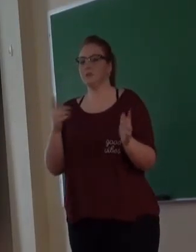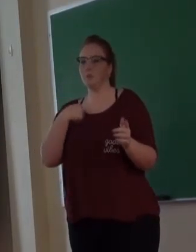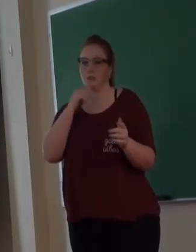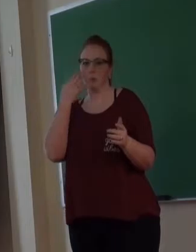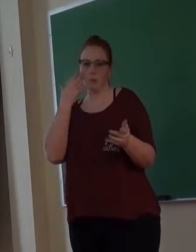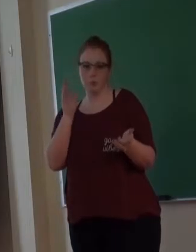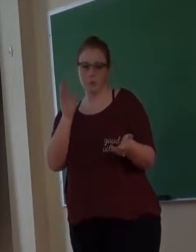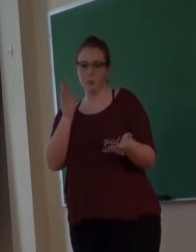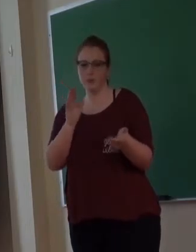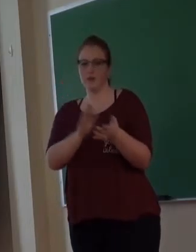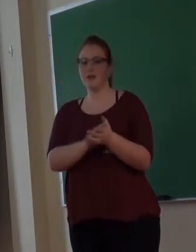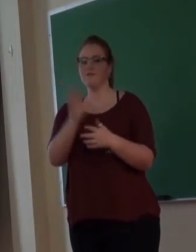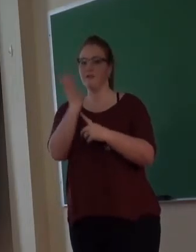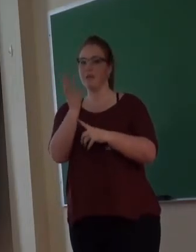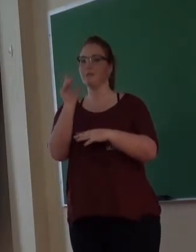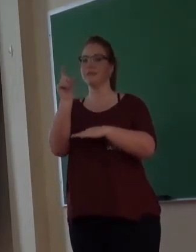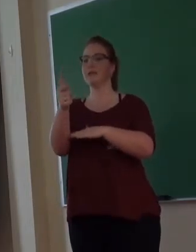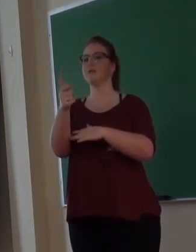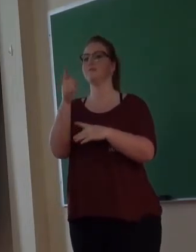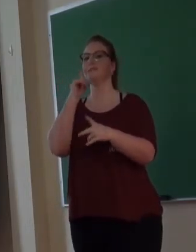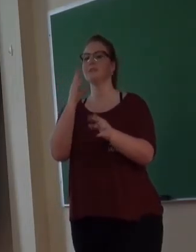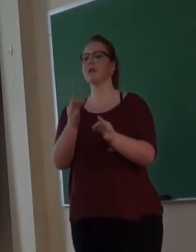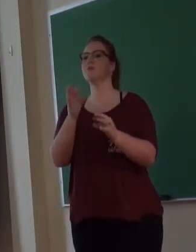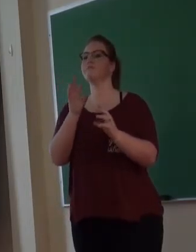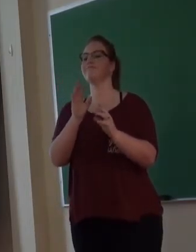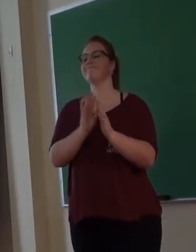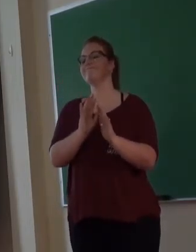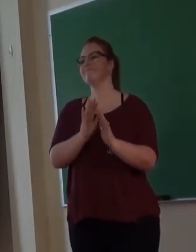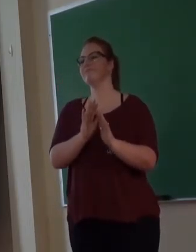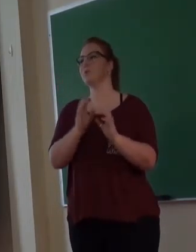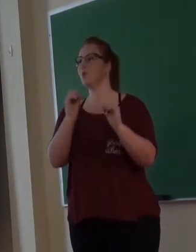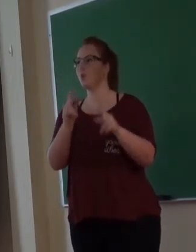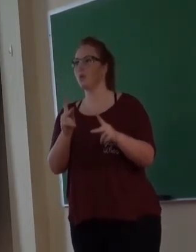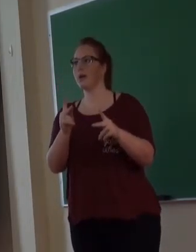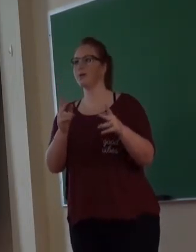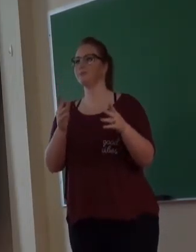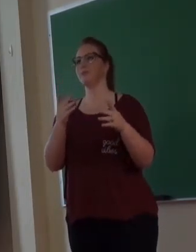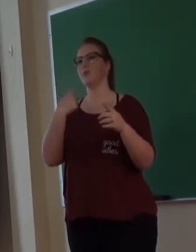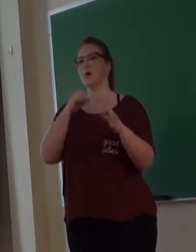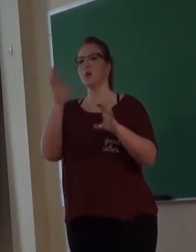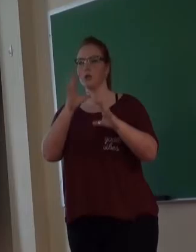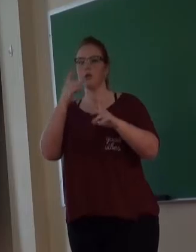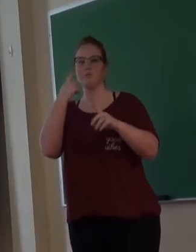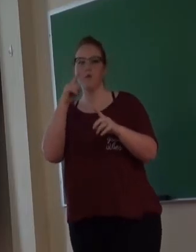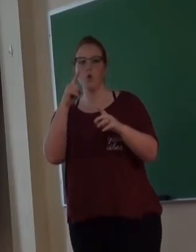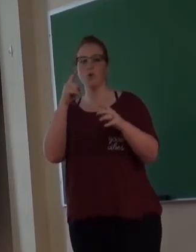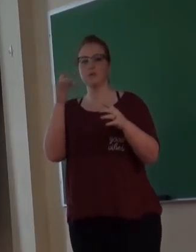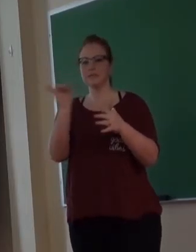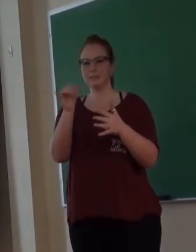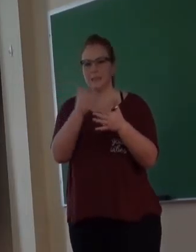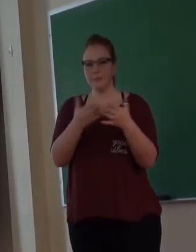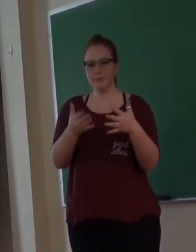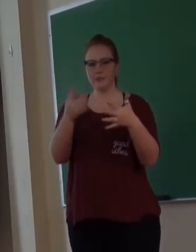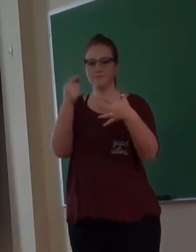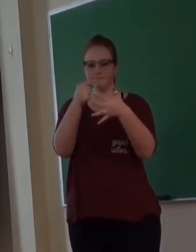about 5 minutes later, they decided, nope, doesn't matter. We're all looking for the same thing, even